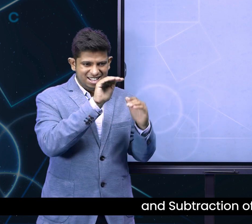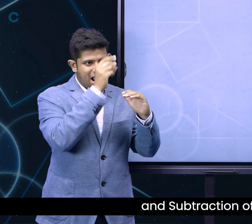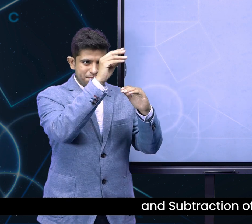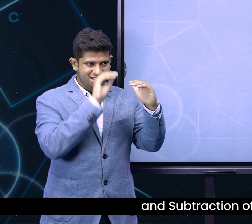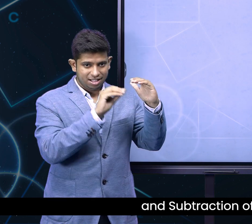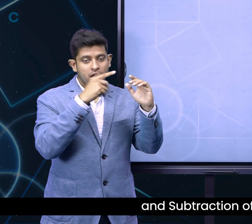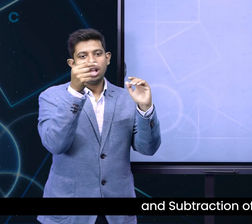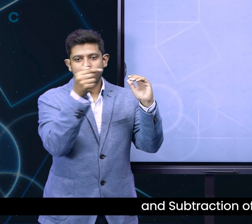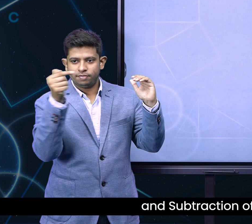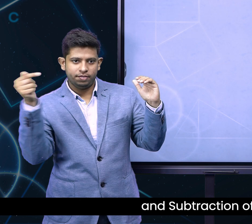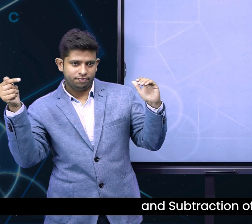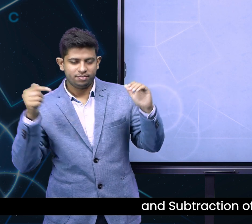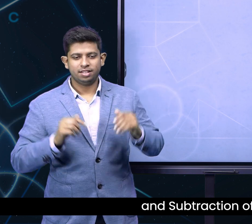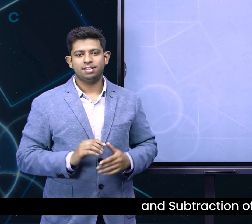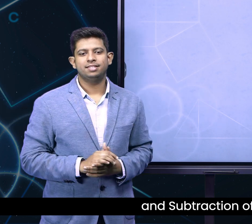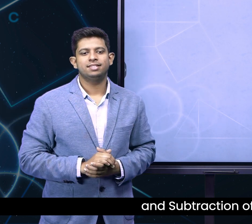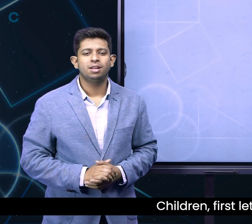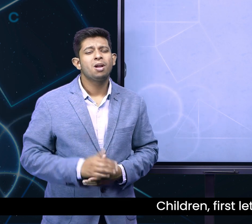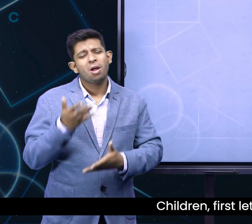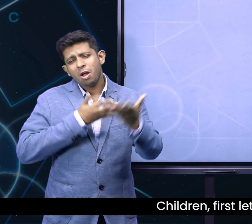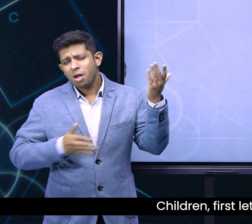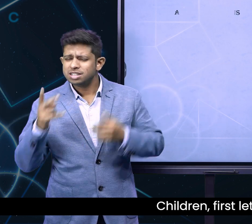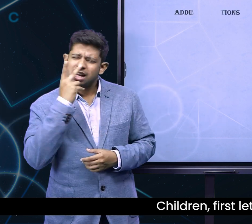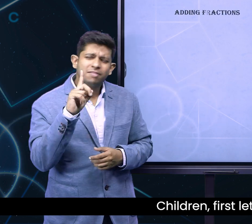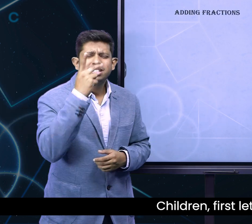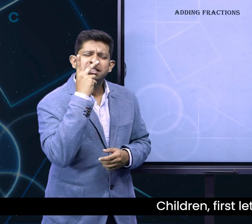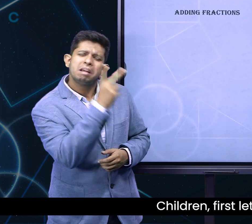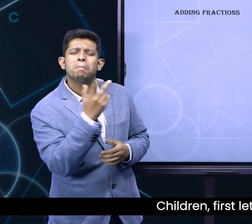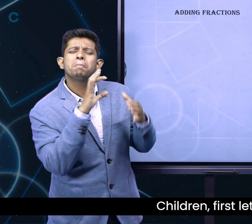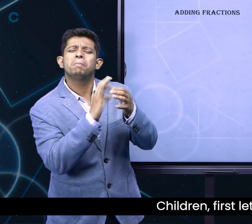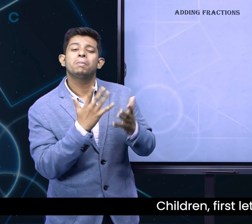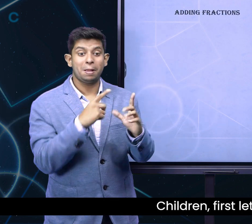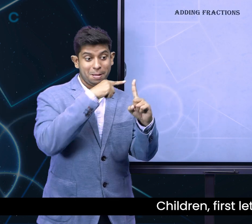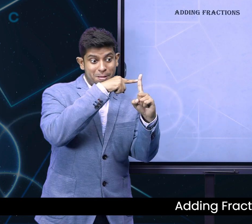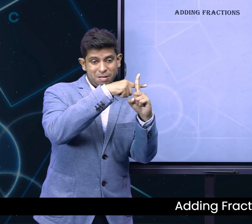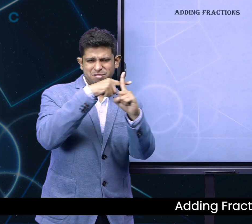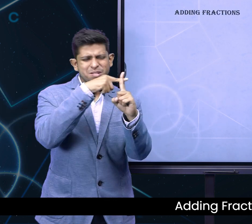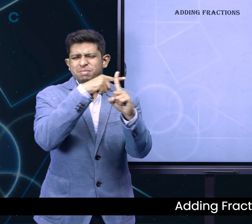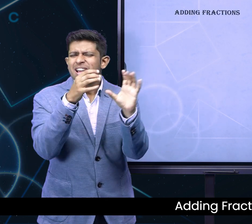and subtraction of fractions. Children, first let us see adding fractions.